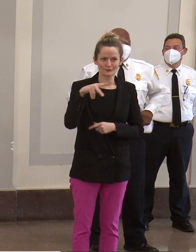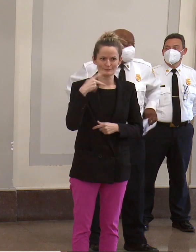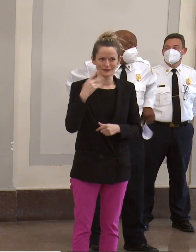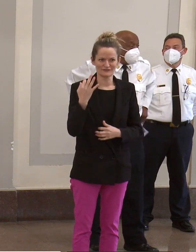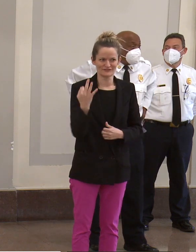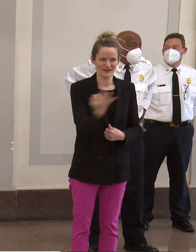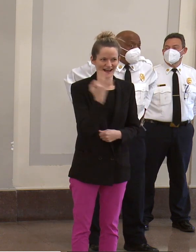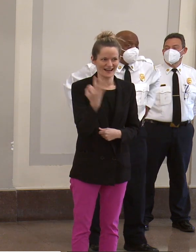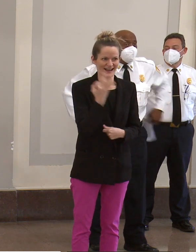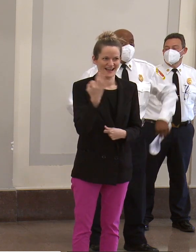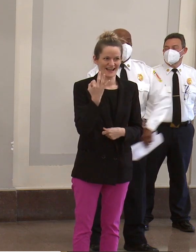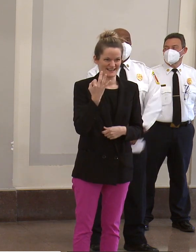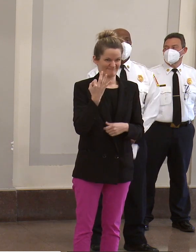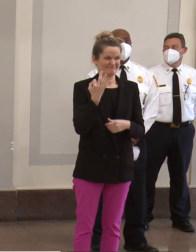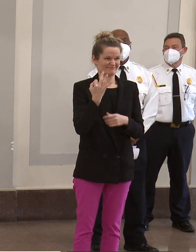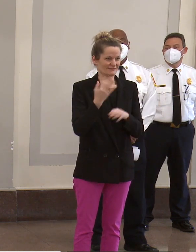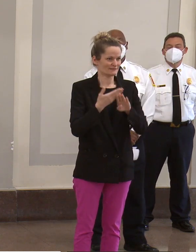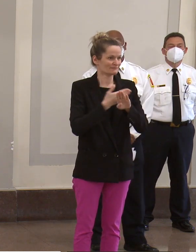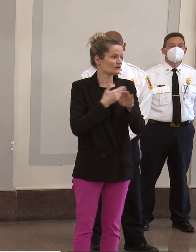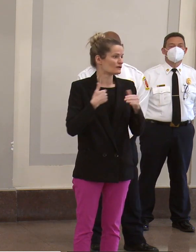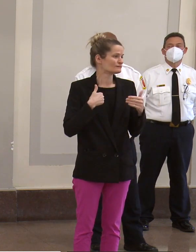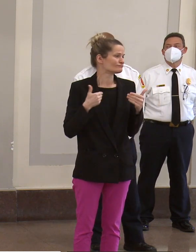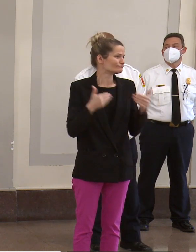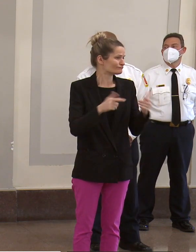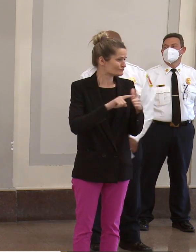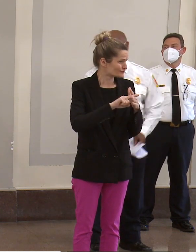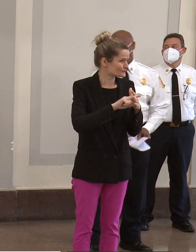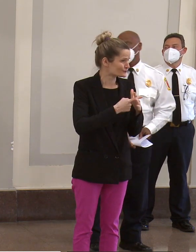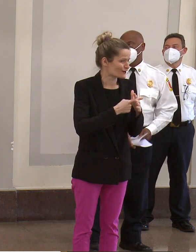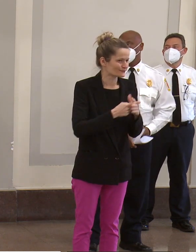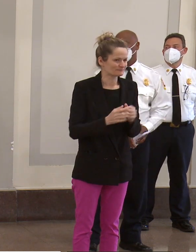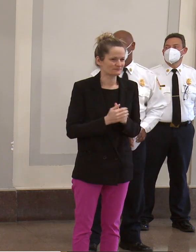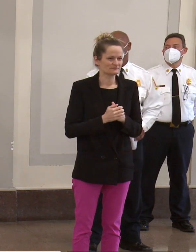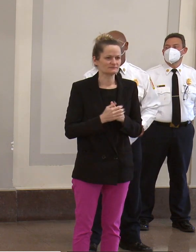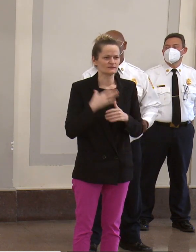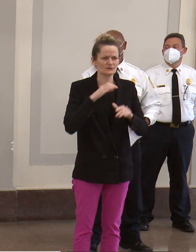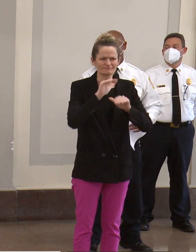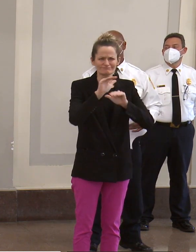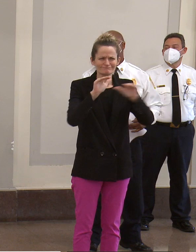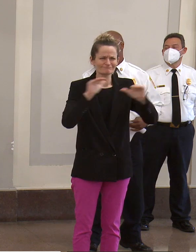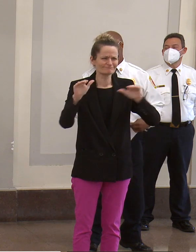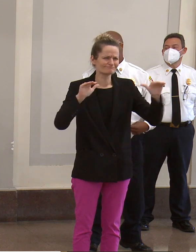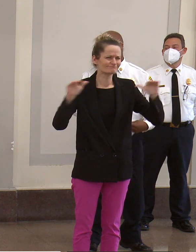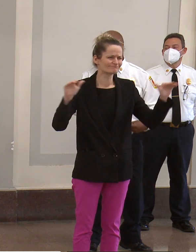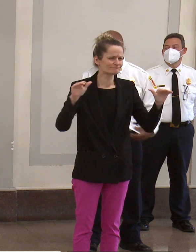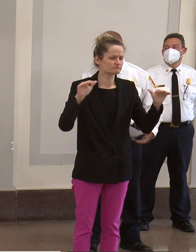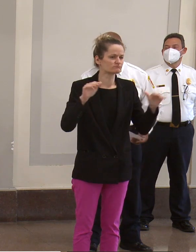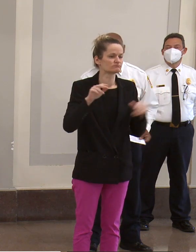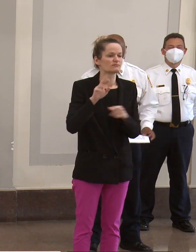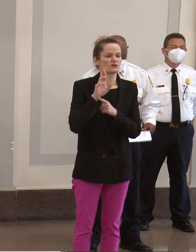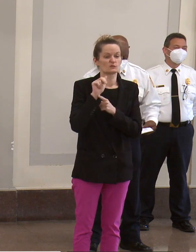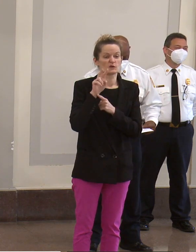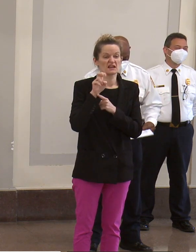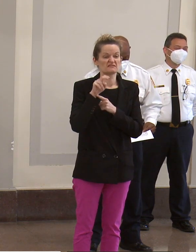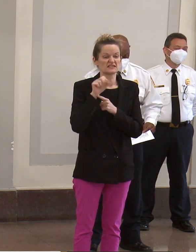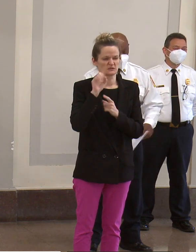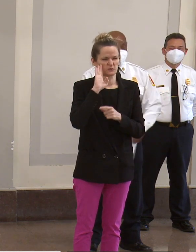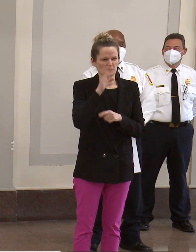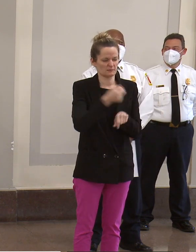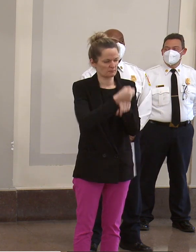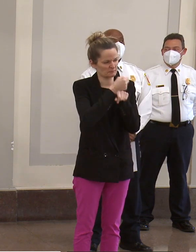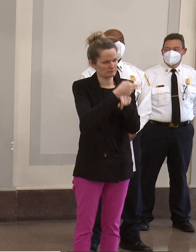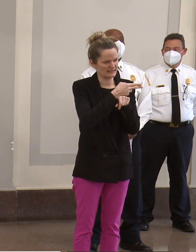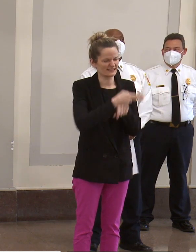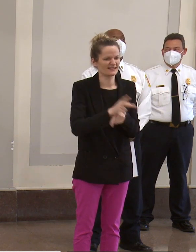Before we get started, we'll just let everyone know that our Ravens will be victorious Monday night over the Los Angeles,